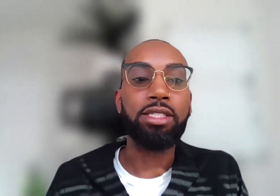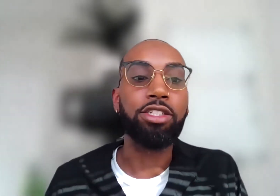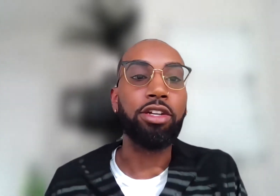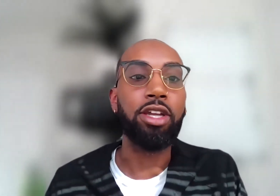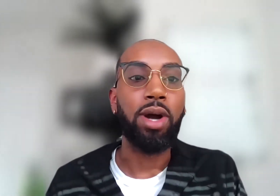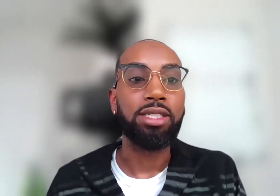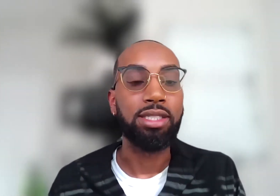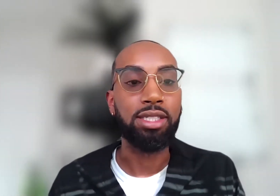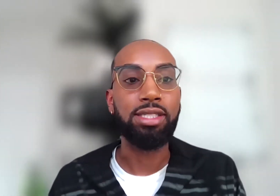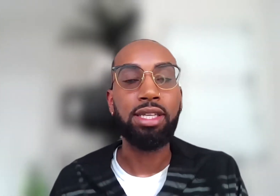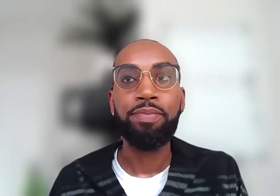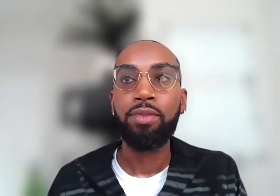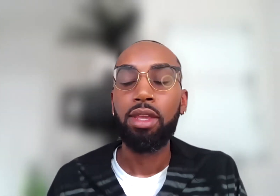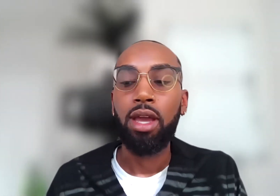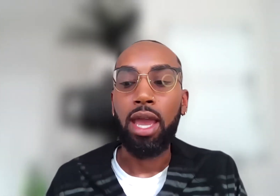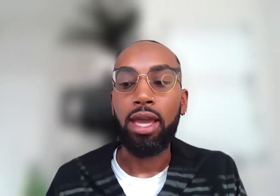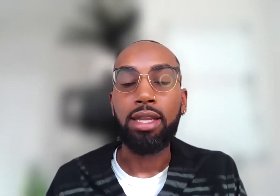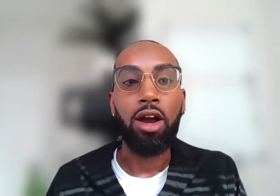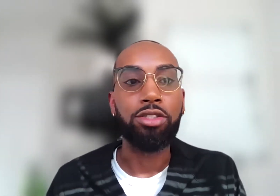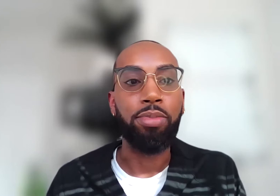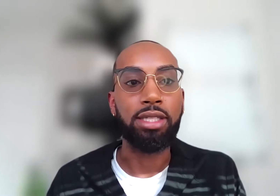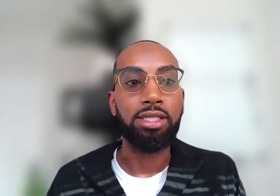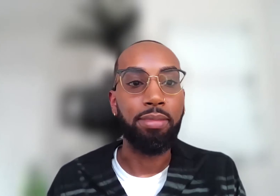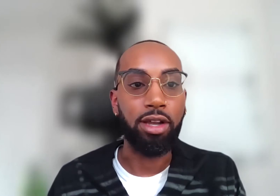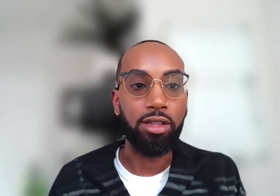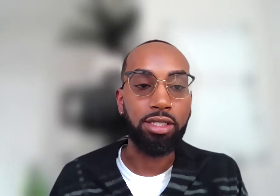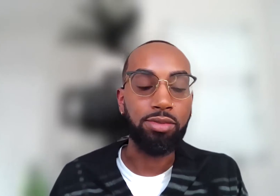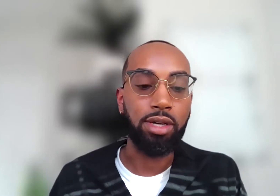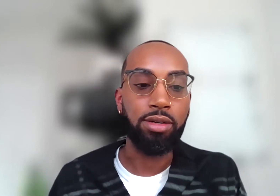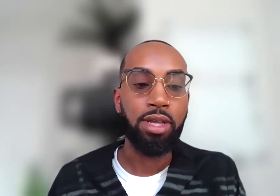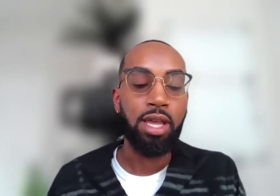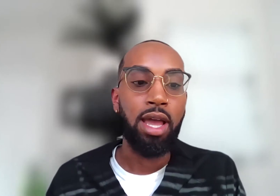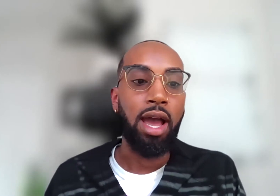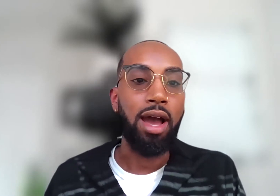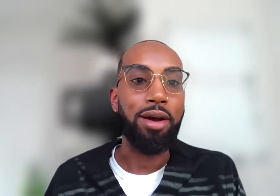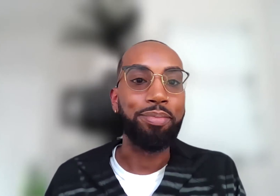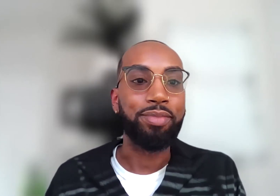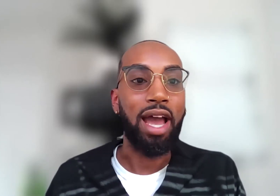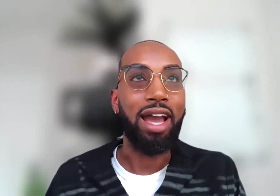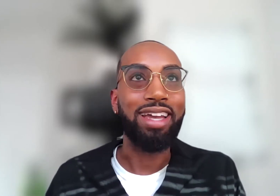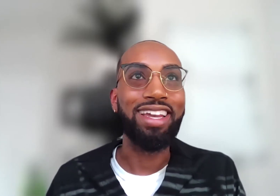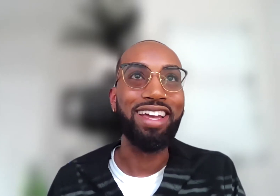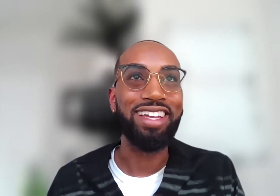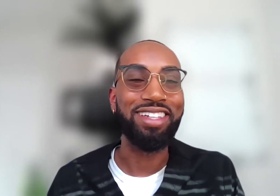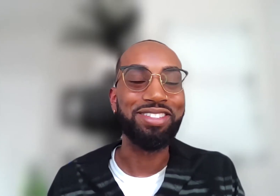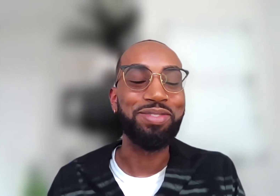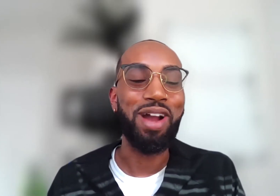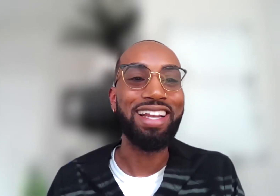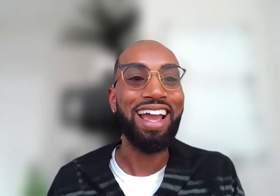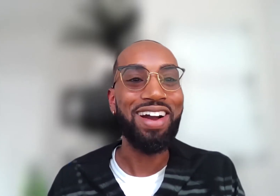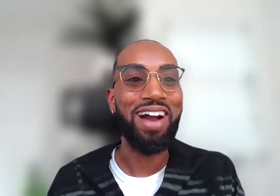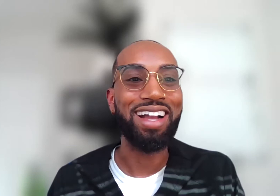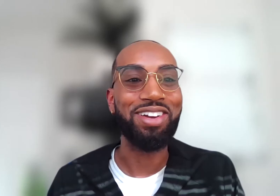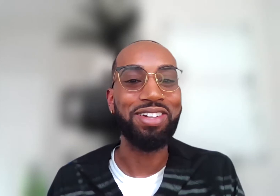nurse practitioner here in Washington, DC, and I also practice in Maryland as well. I